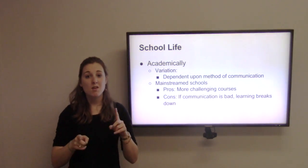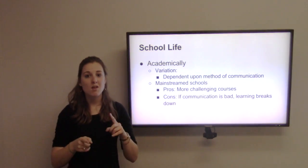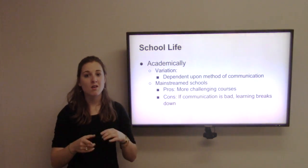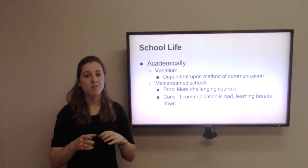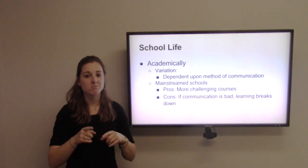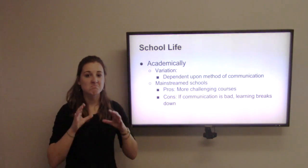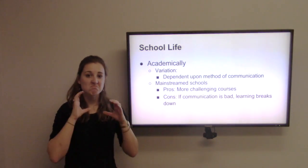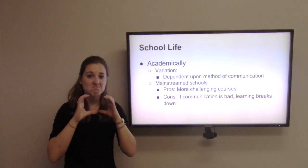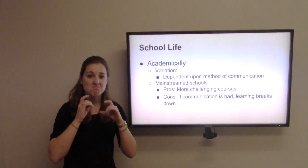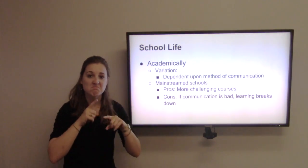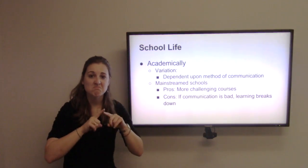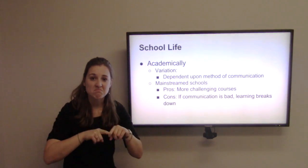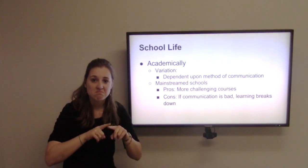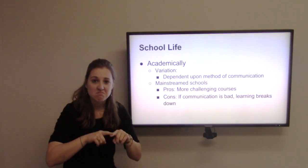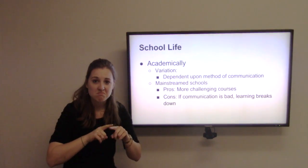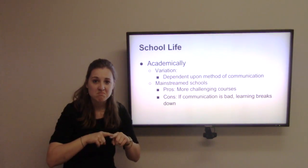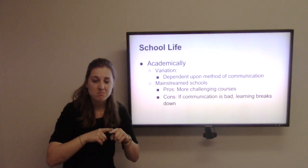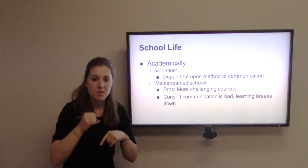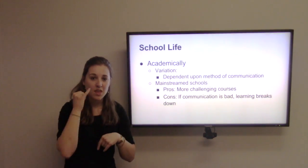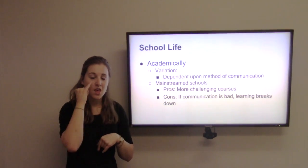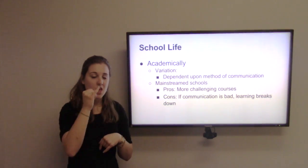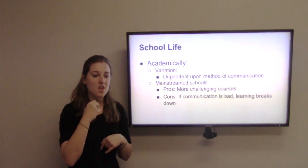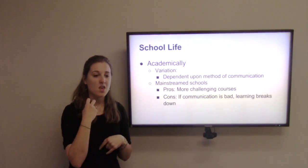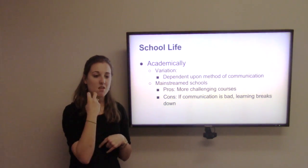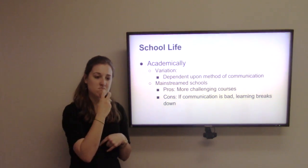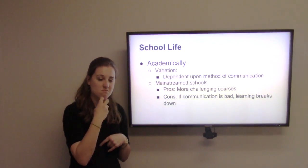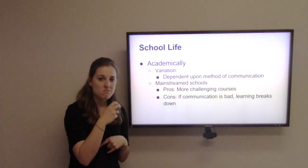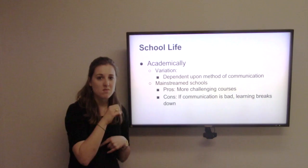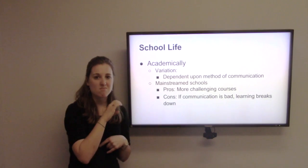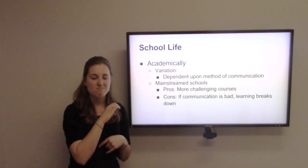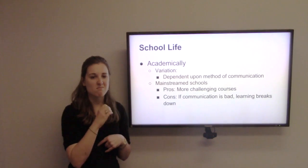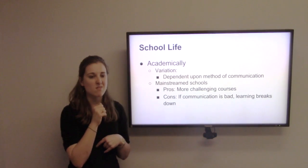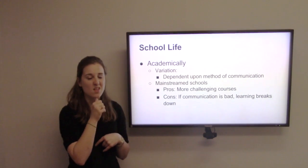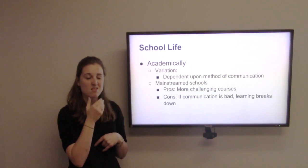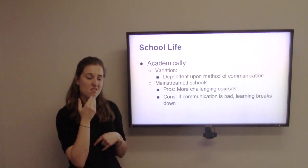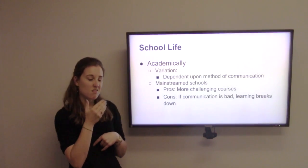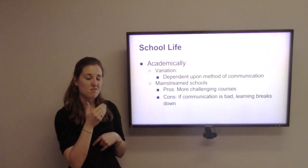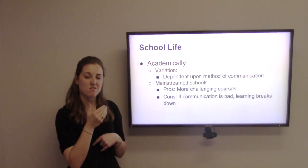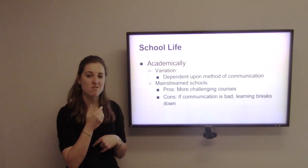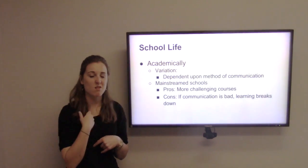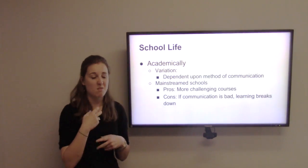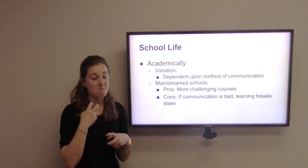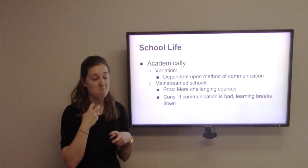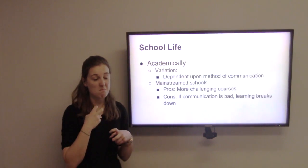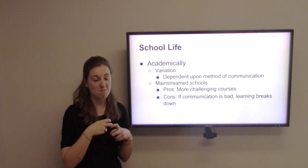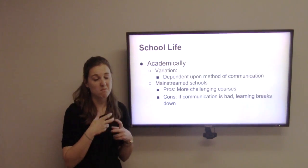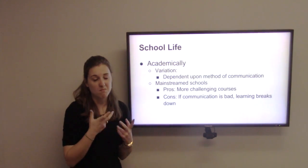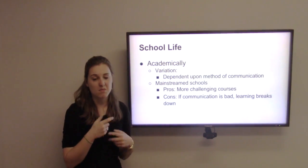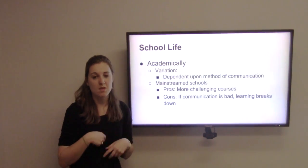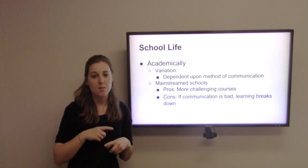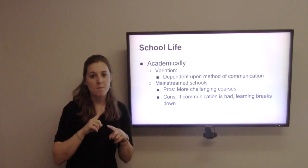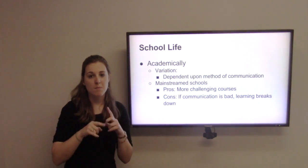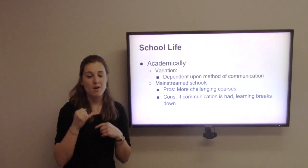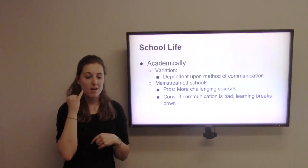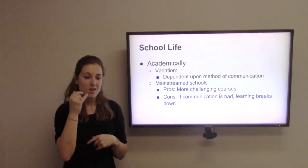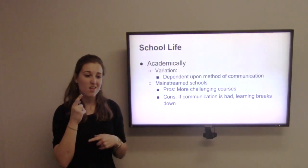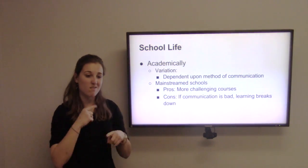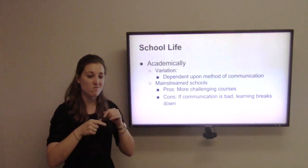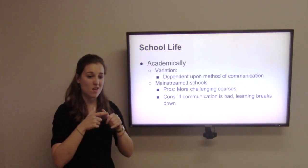But again, this depends on communication. If the school promotes oralism or some other form of communication, it's a lot harder because communication